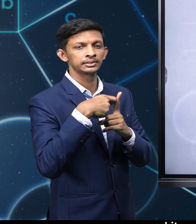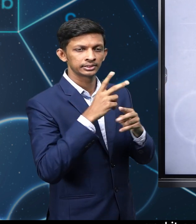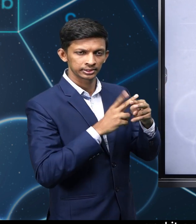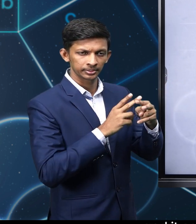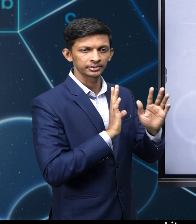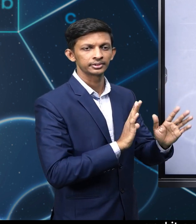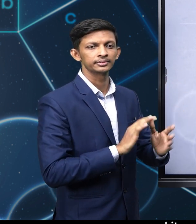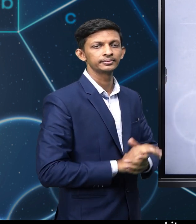constant.